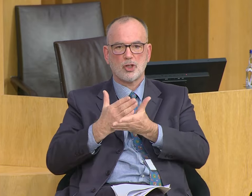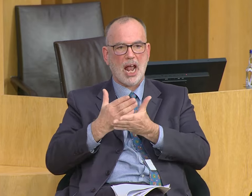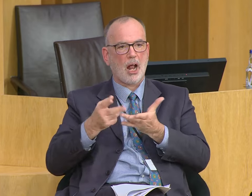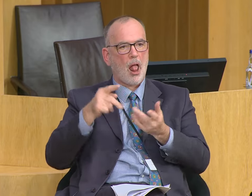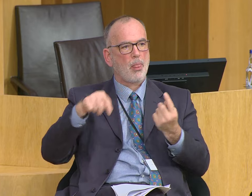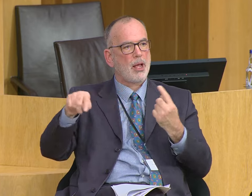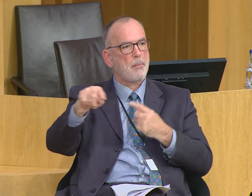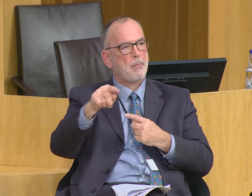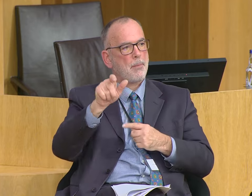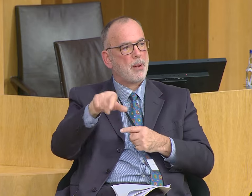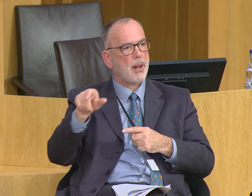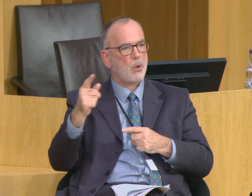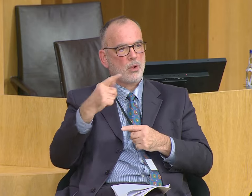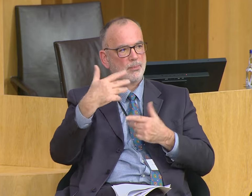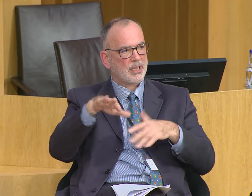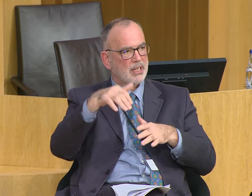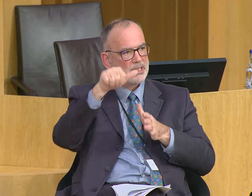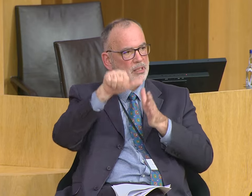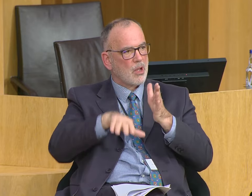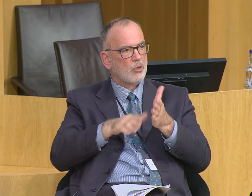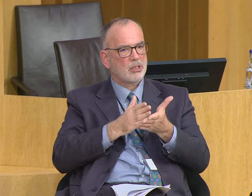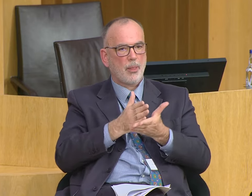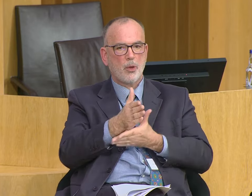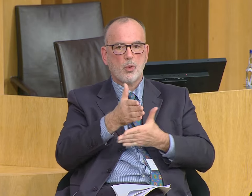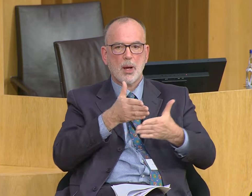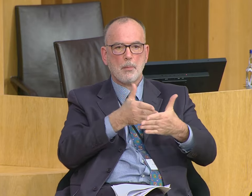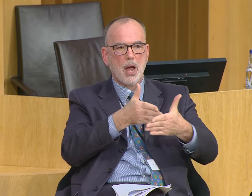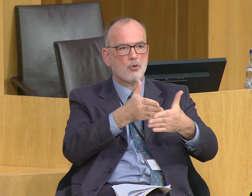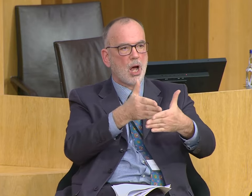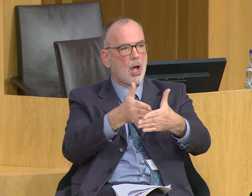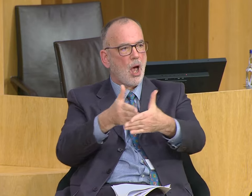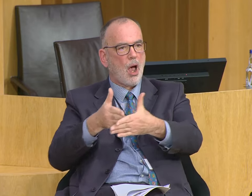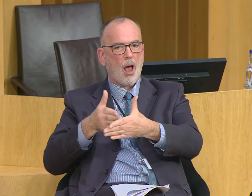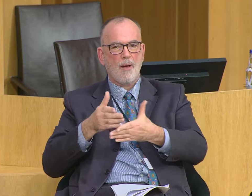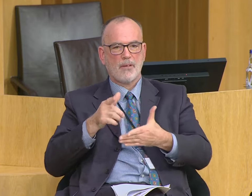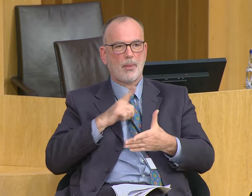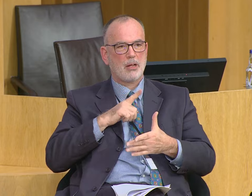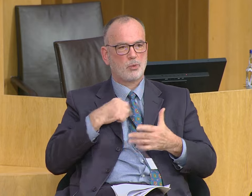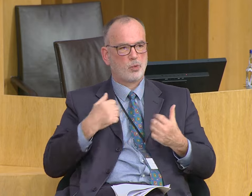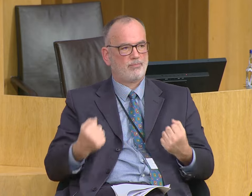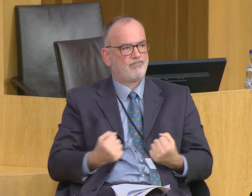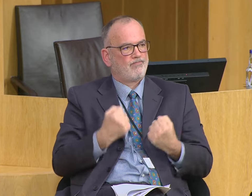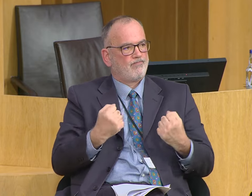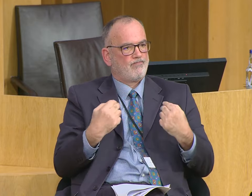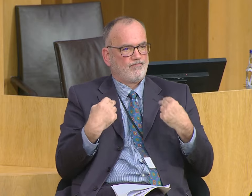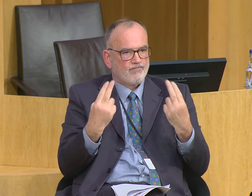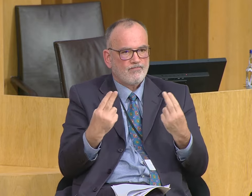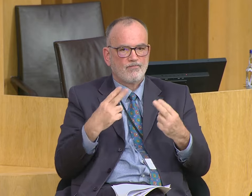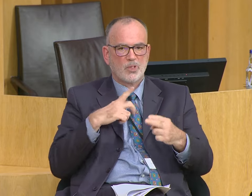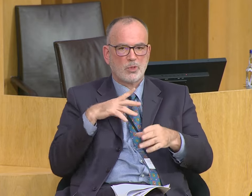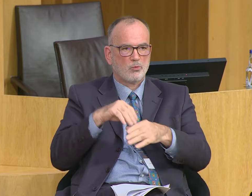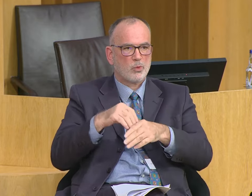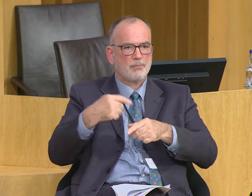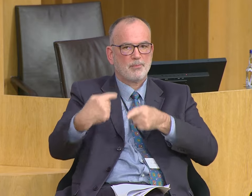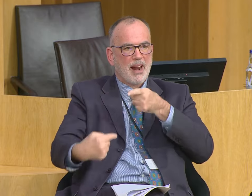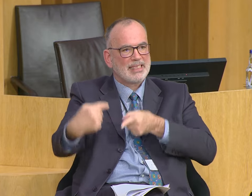our society that we can have empathy with, that we understand the experience. Between ourselves, we understand the barriers